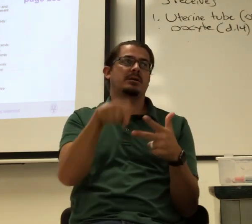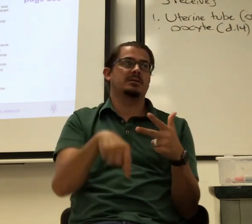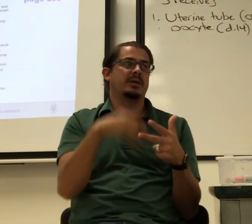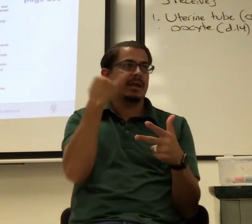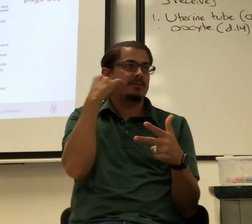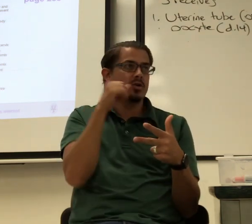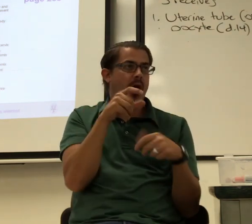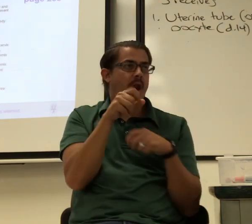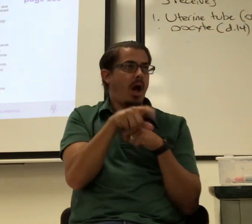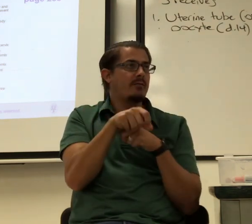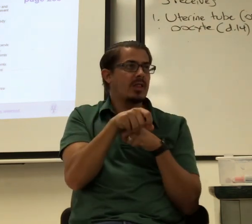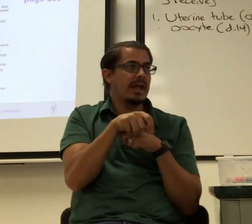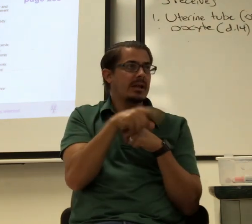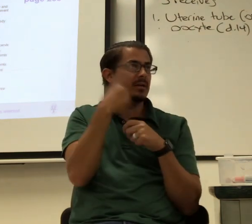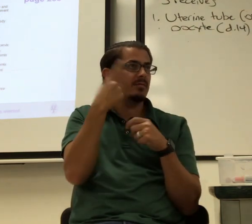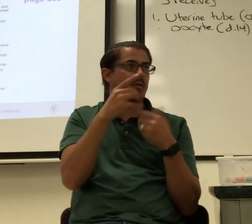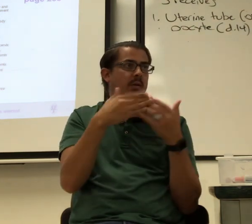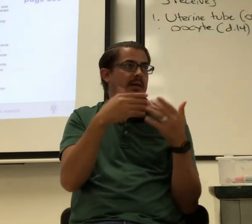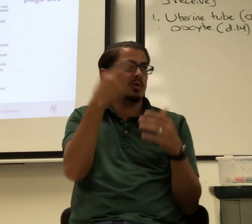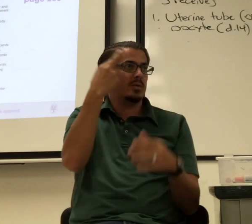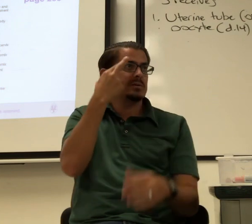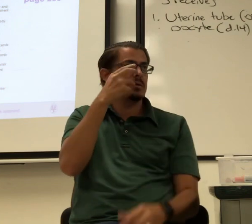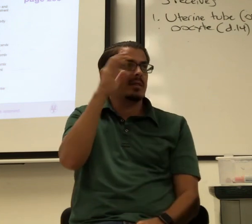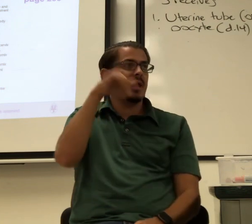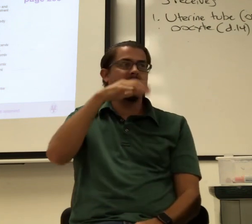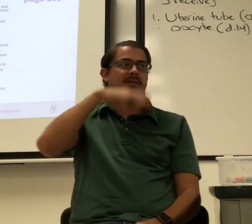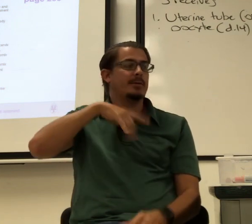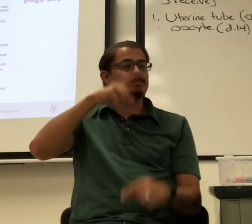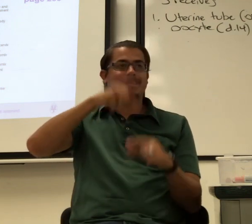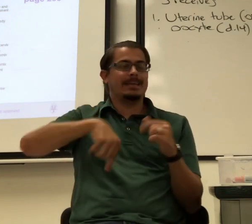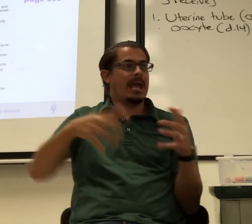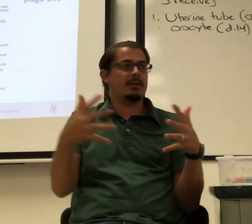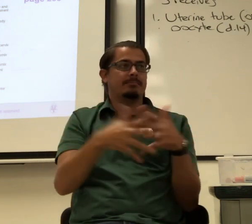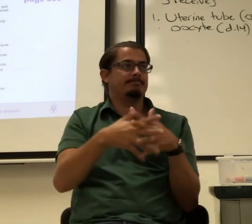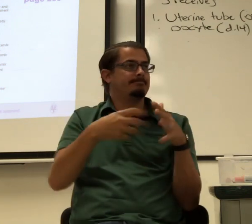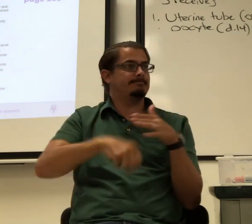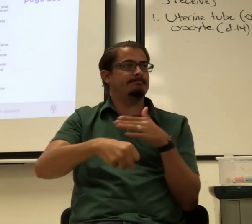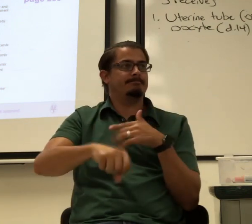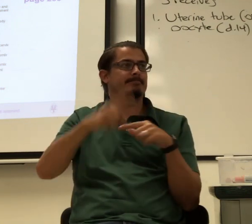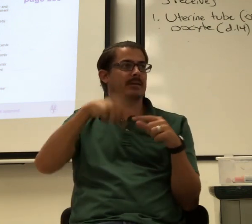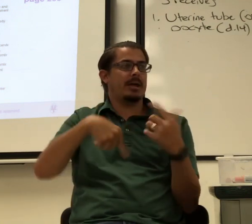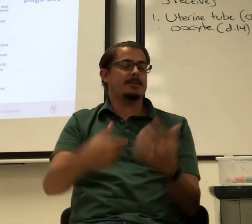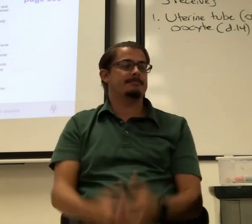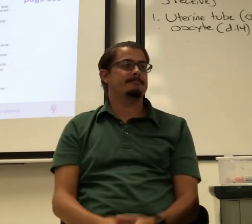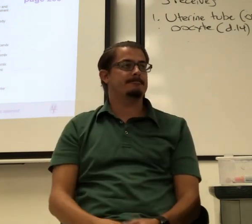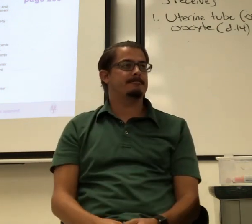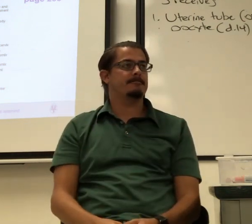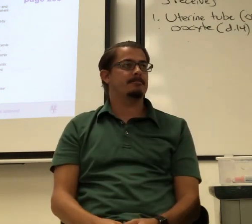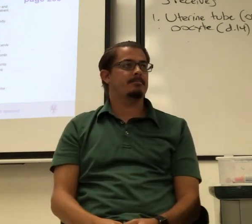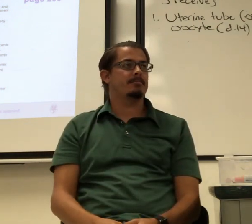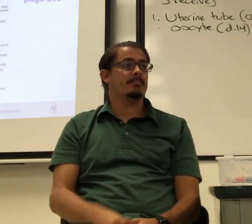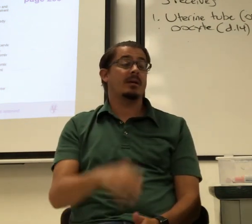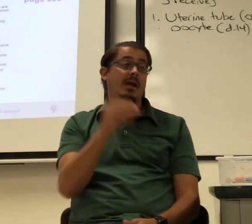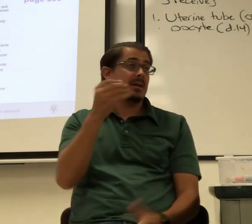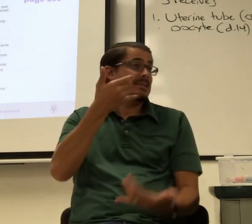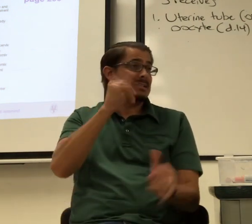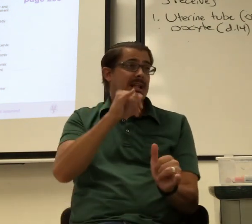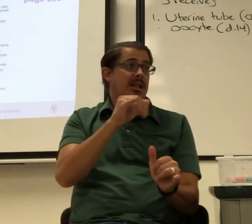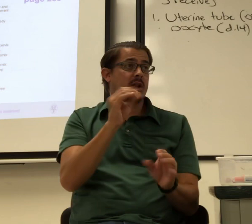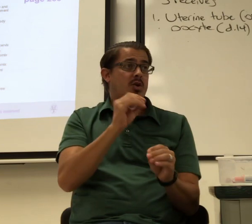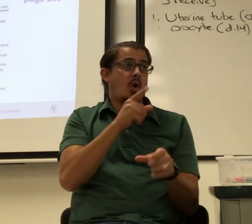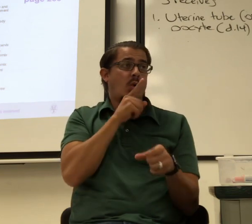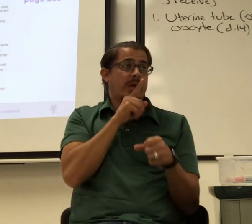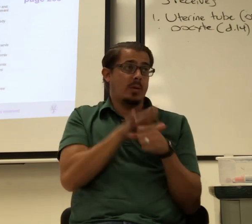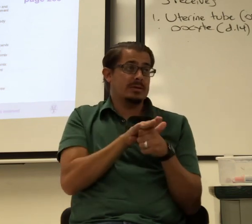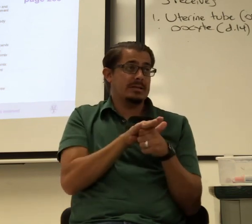you're not ovulating for whatever reason, that female cannot reproduce. Ain't gonna happen. And there's no guarantee that